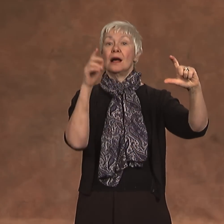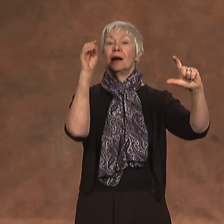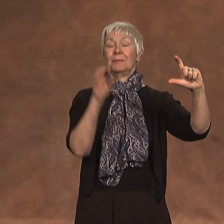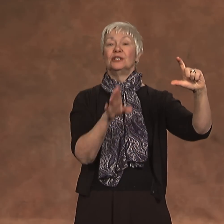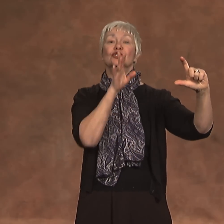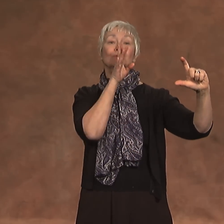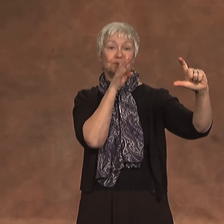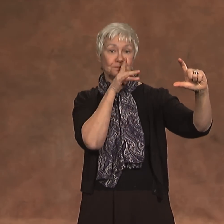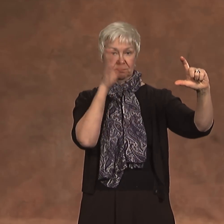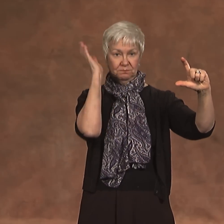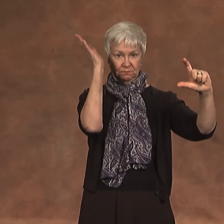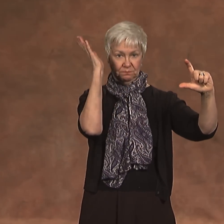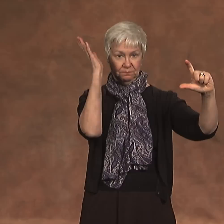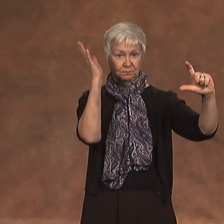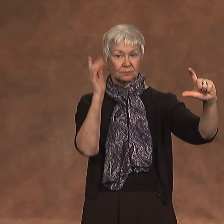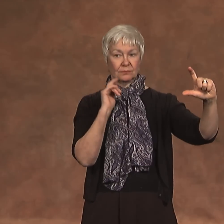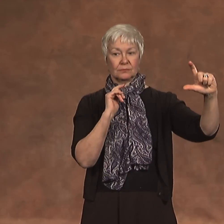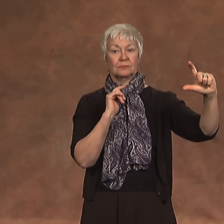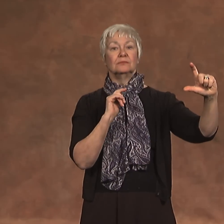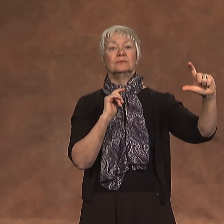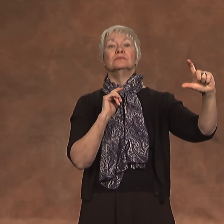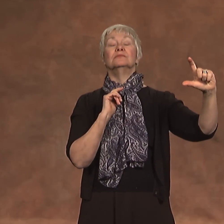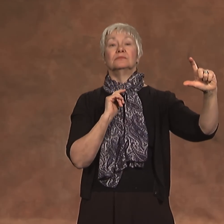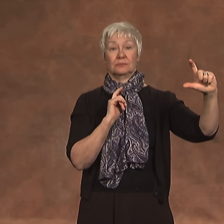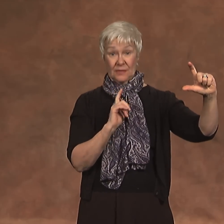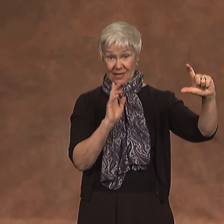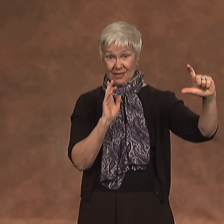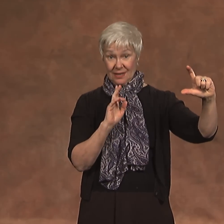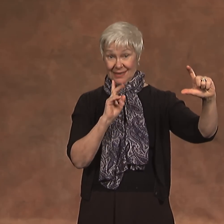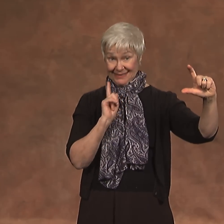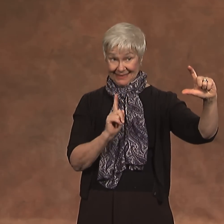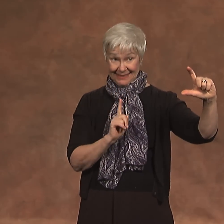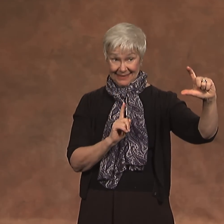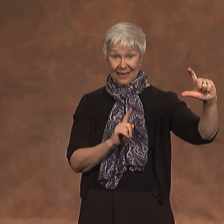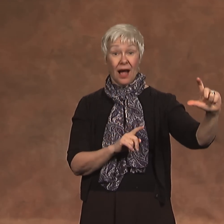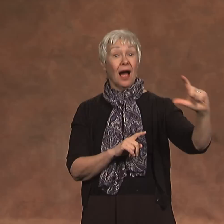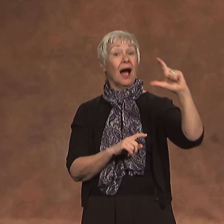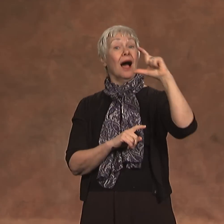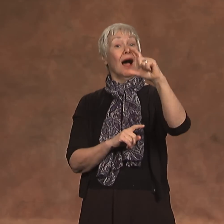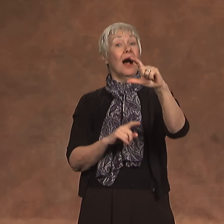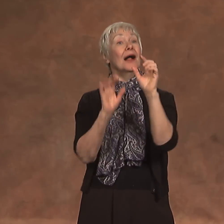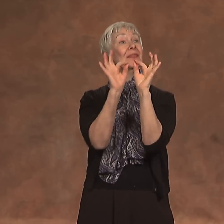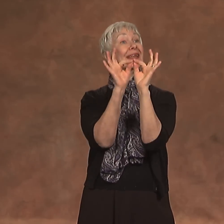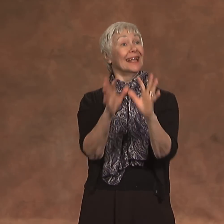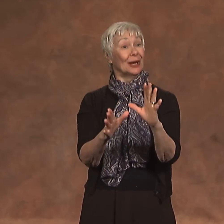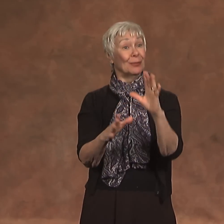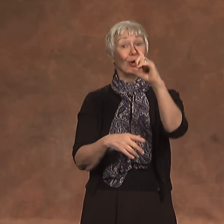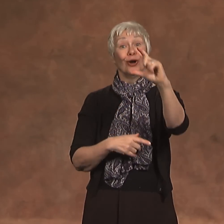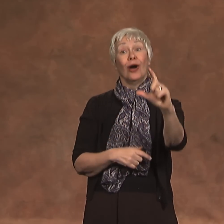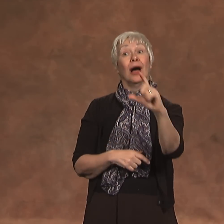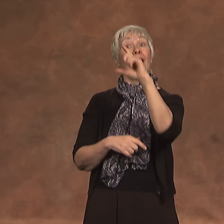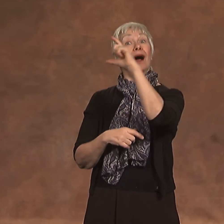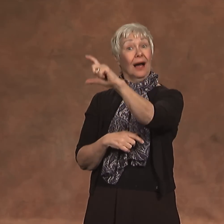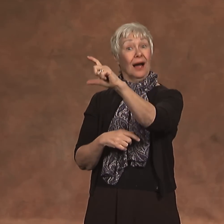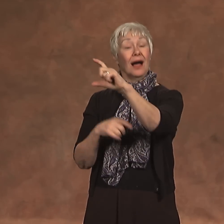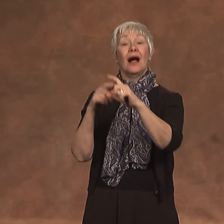You have the presenter in this picture. You have the interpreter on a separate screen. You also have a picture